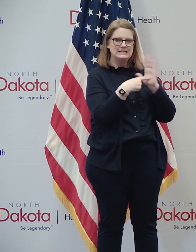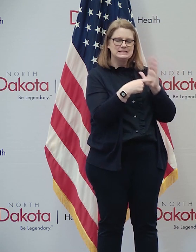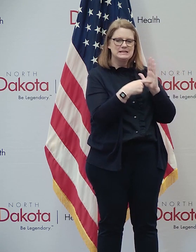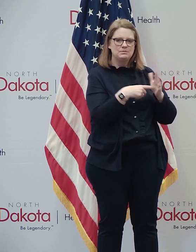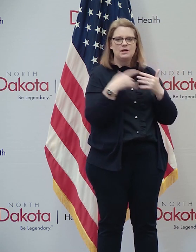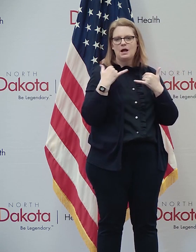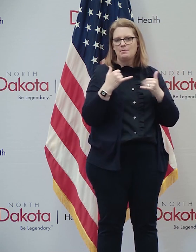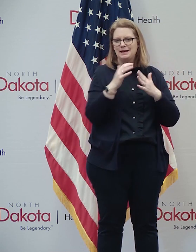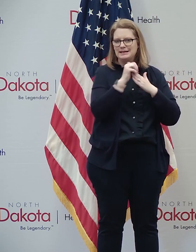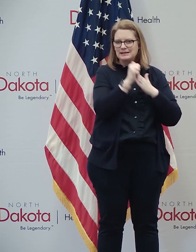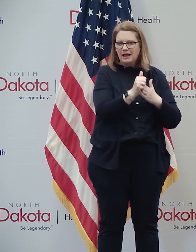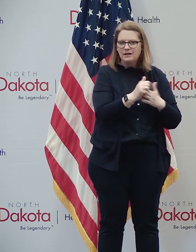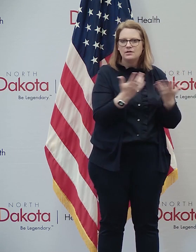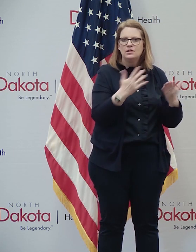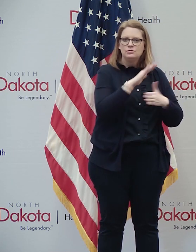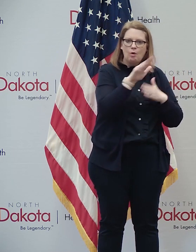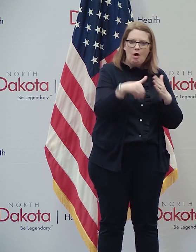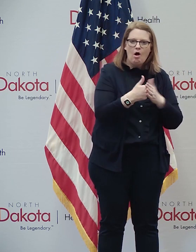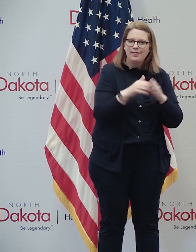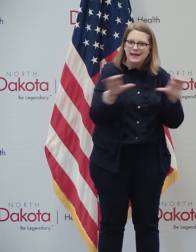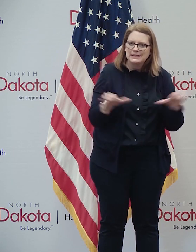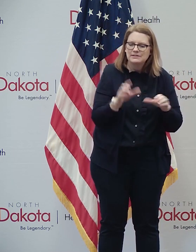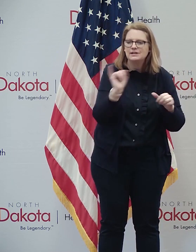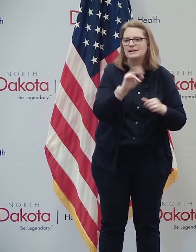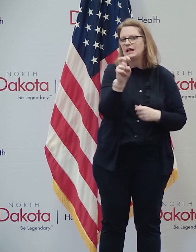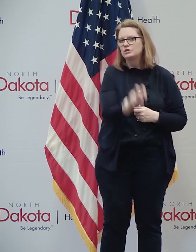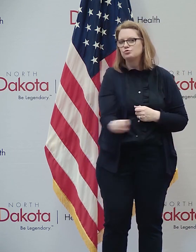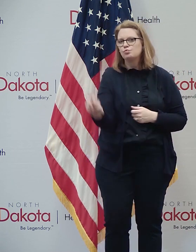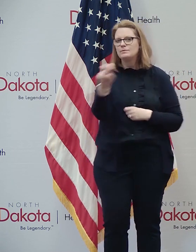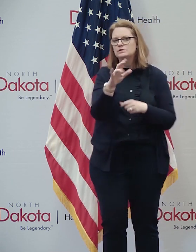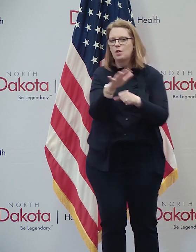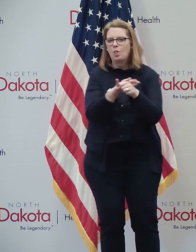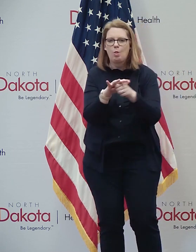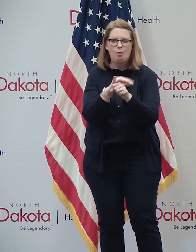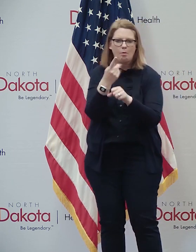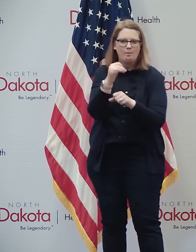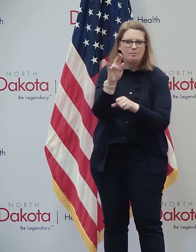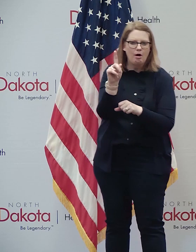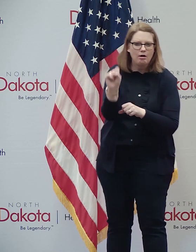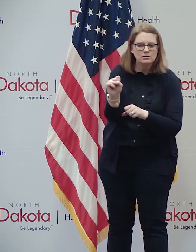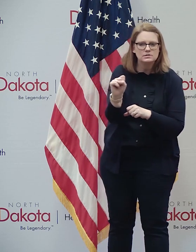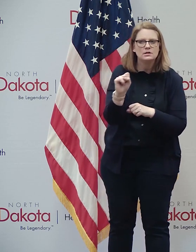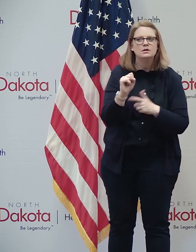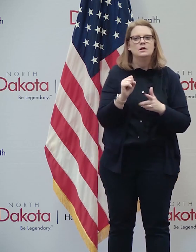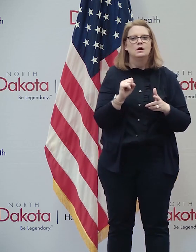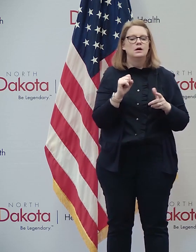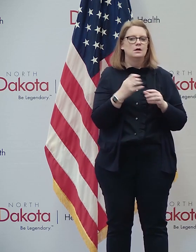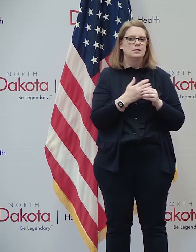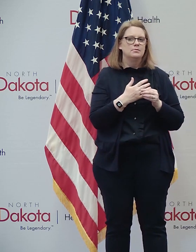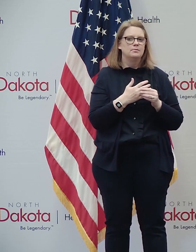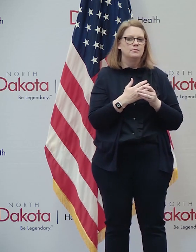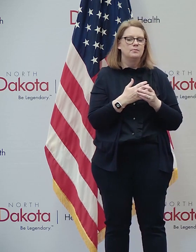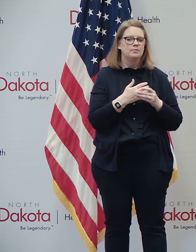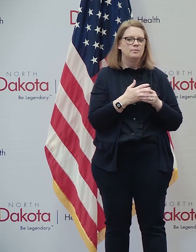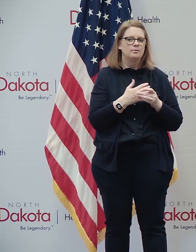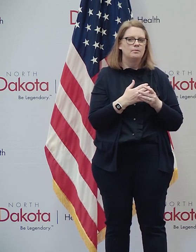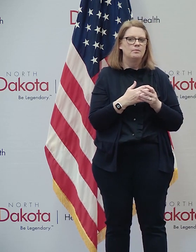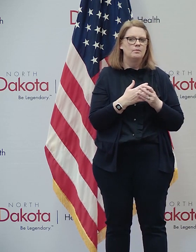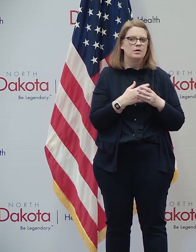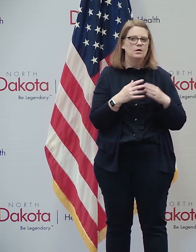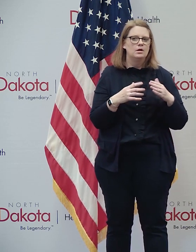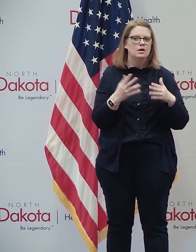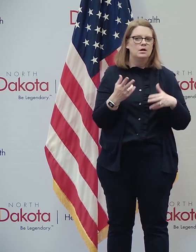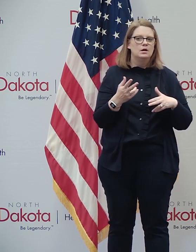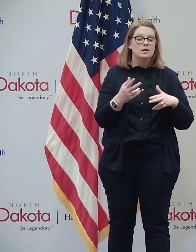updated guidance related to off-premise activities like trips to local parks, and we are also importantly increasing the maximum